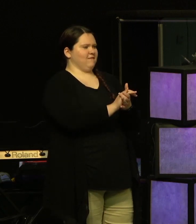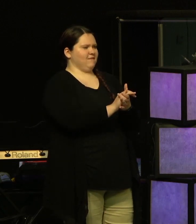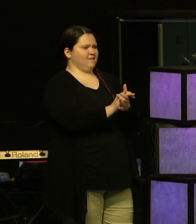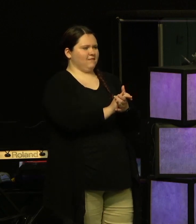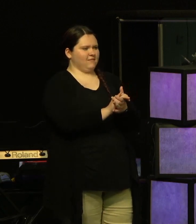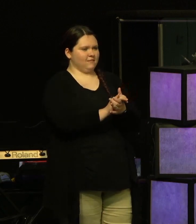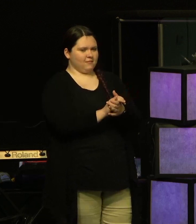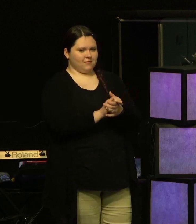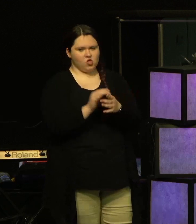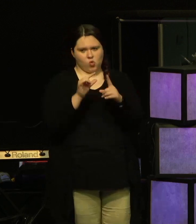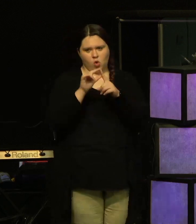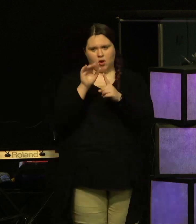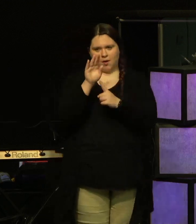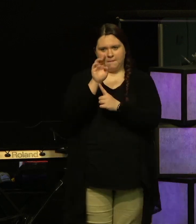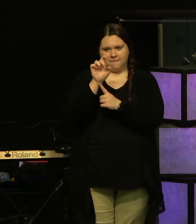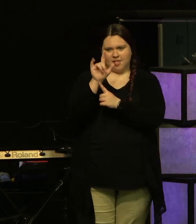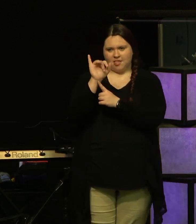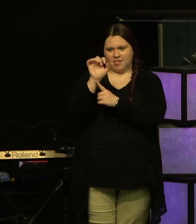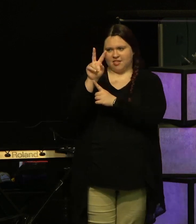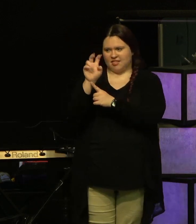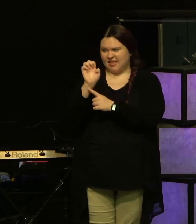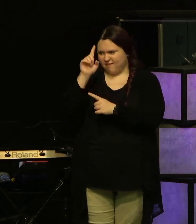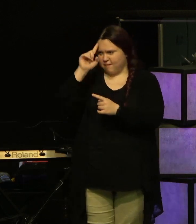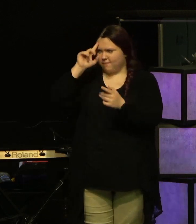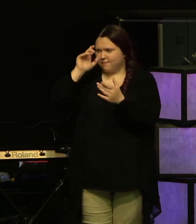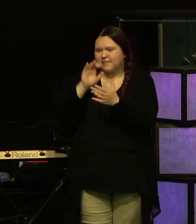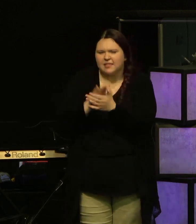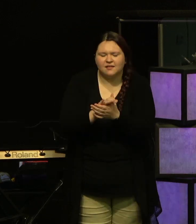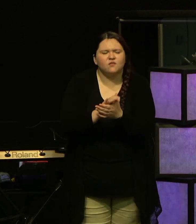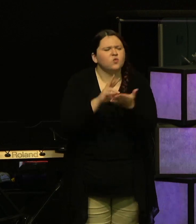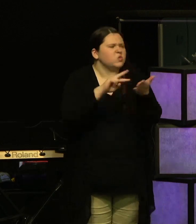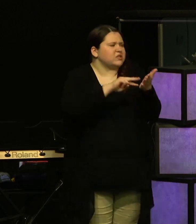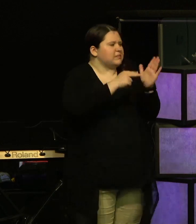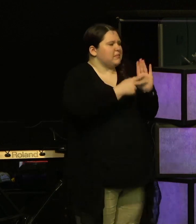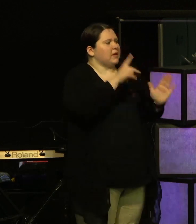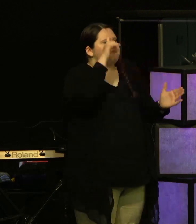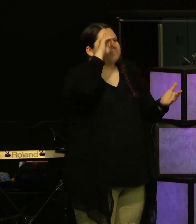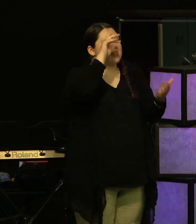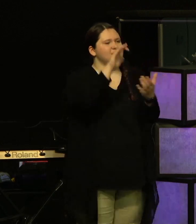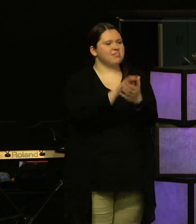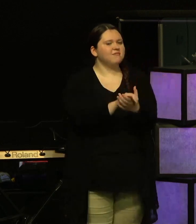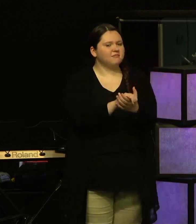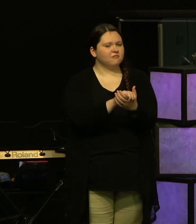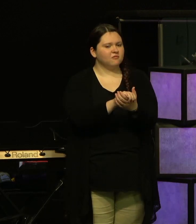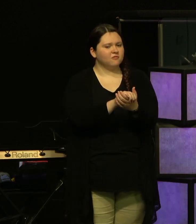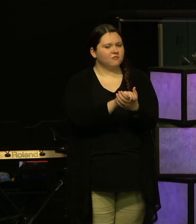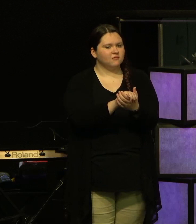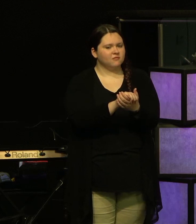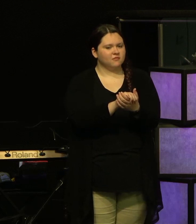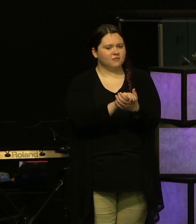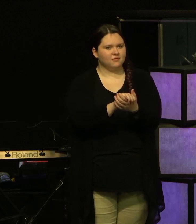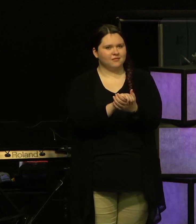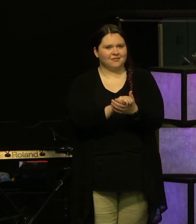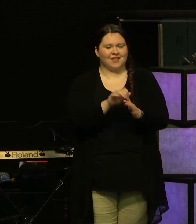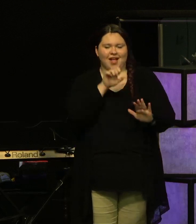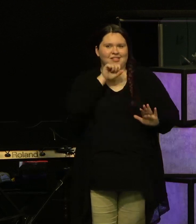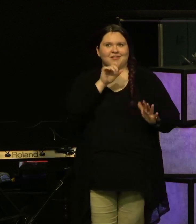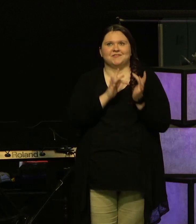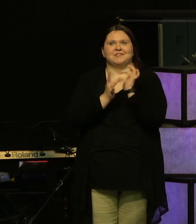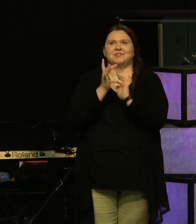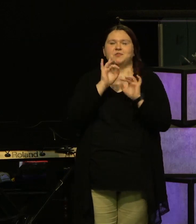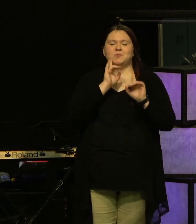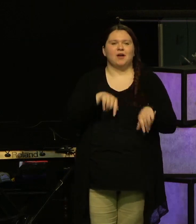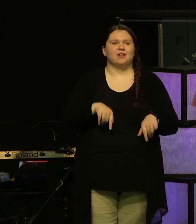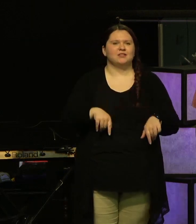word, believes. Believers. What does it mean to be a believer? Jesus, I love his response to